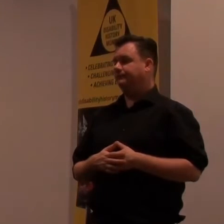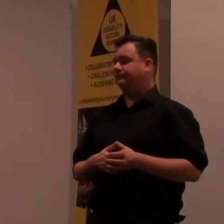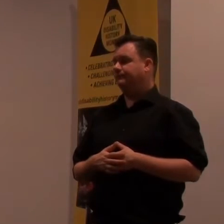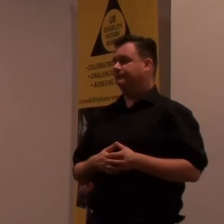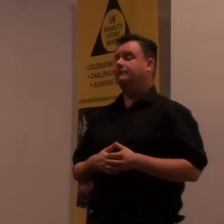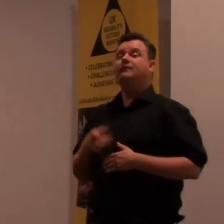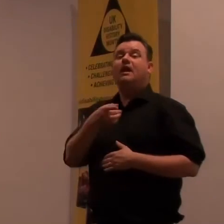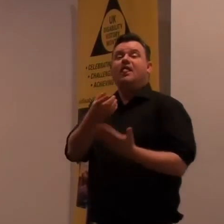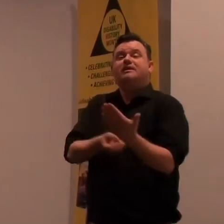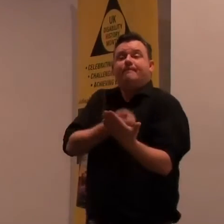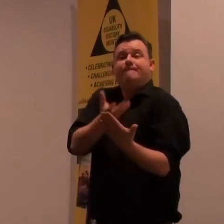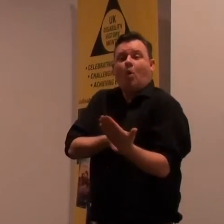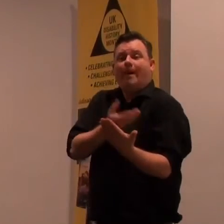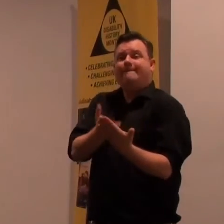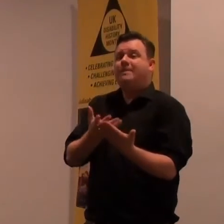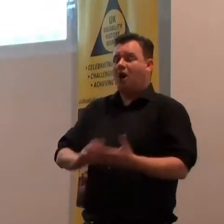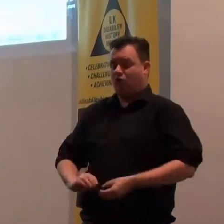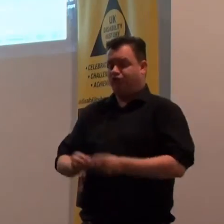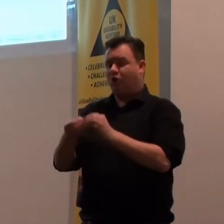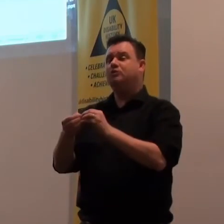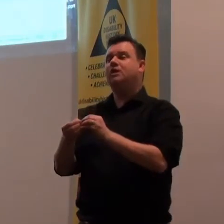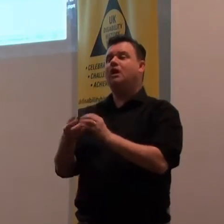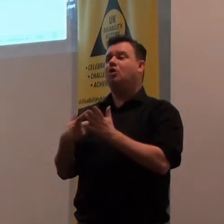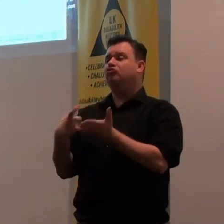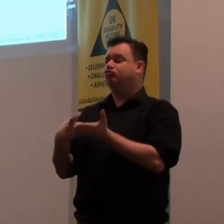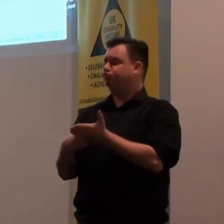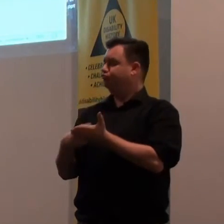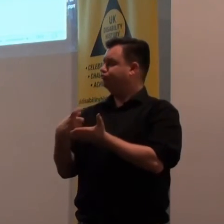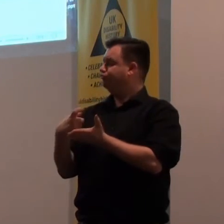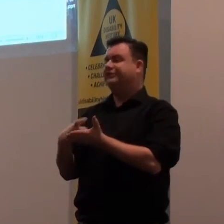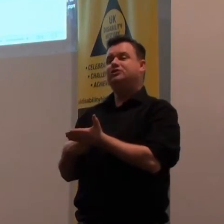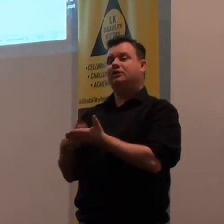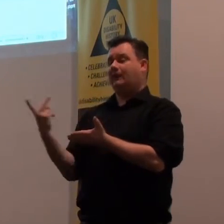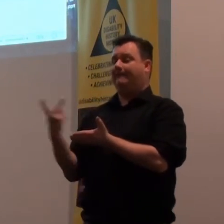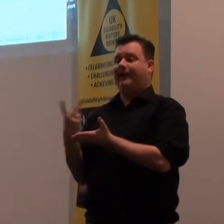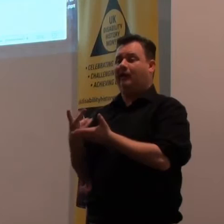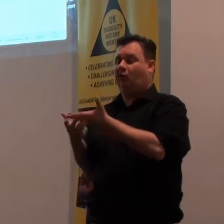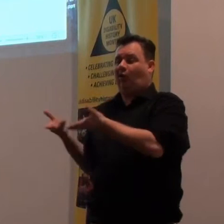And this is a poem I wrote after Richard and I had one of our conversations.